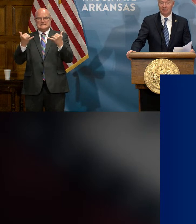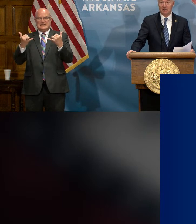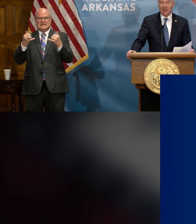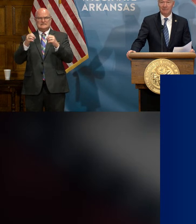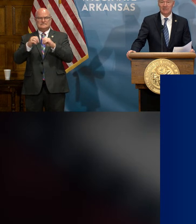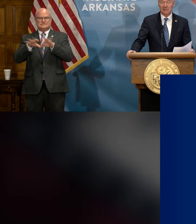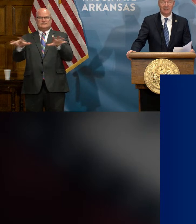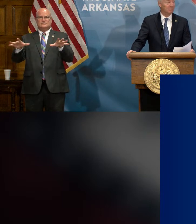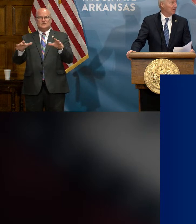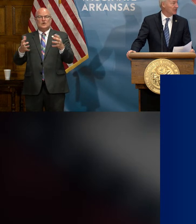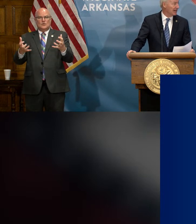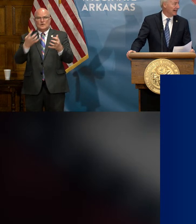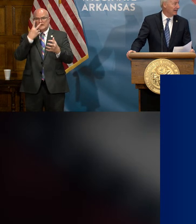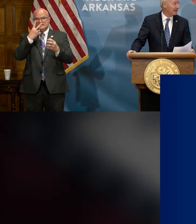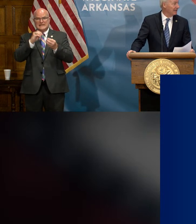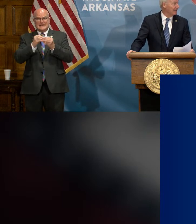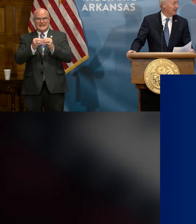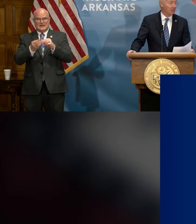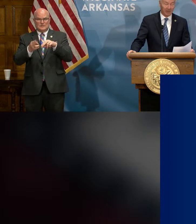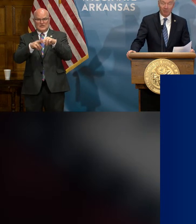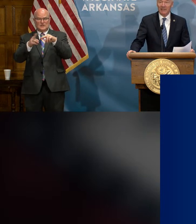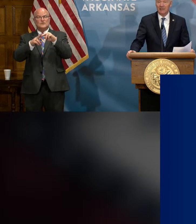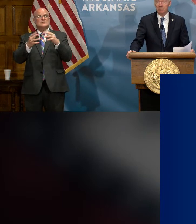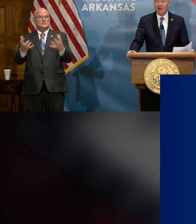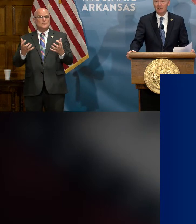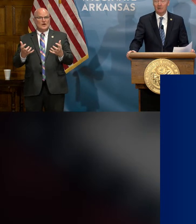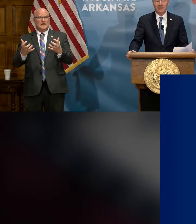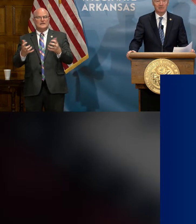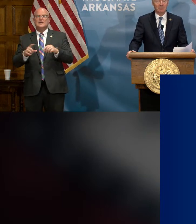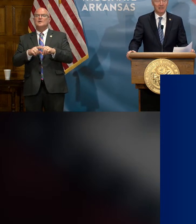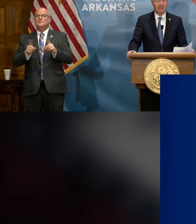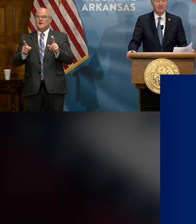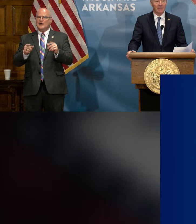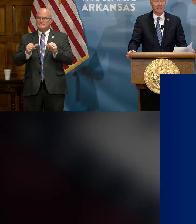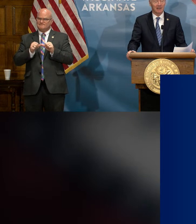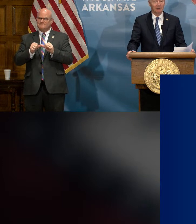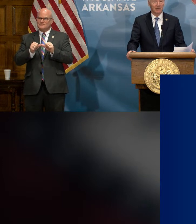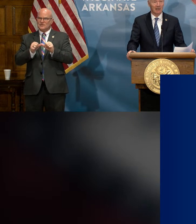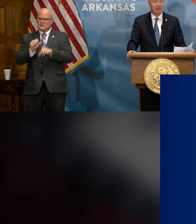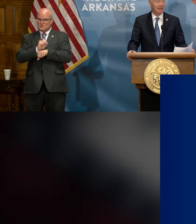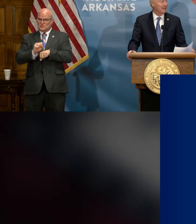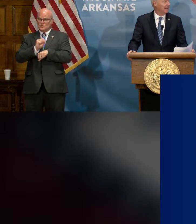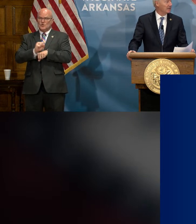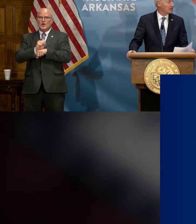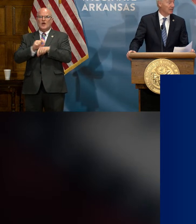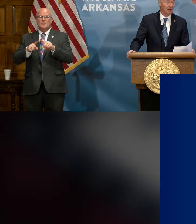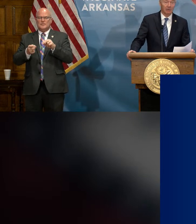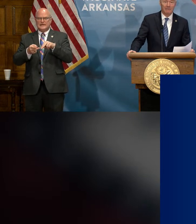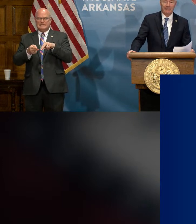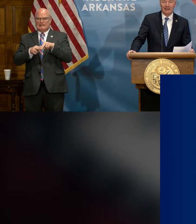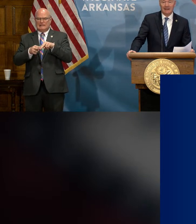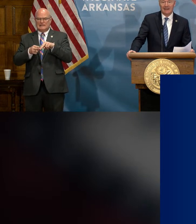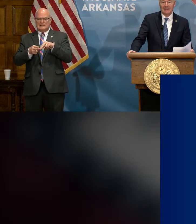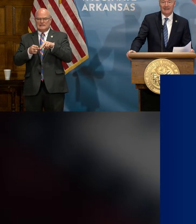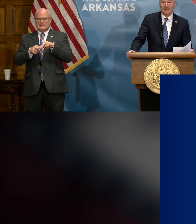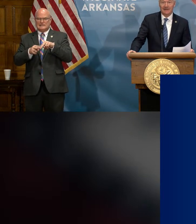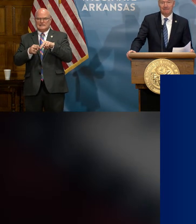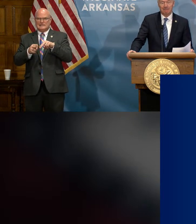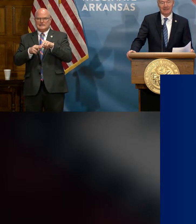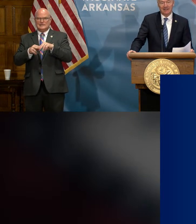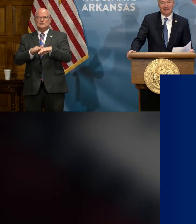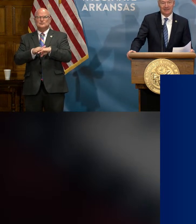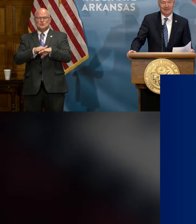see that number obviously much higher. We are making progress, but it is very incremental, it is slow,